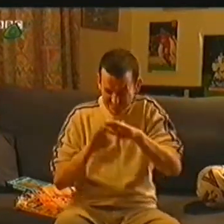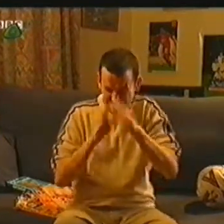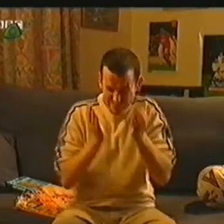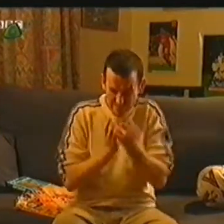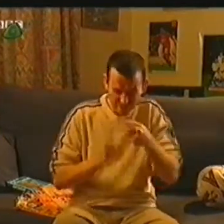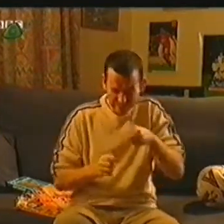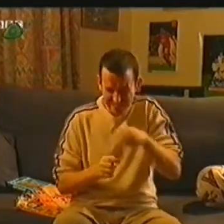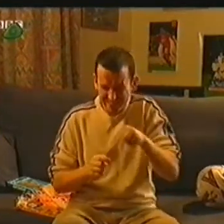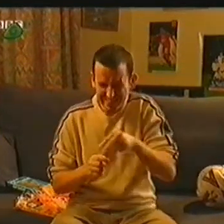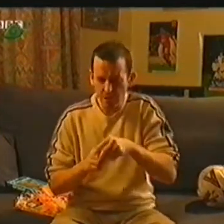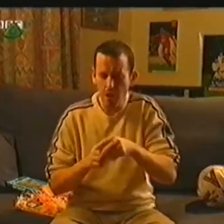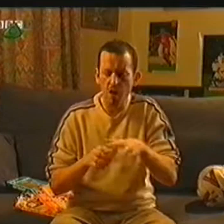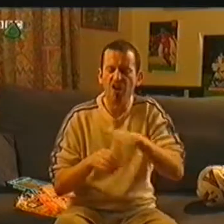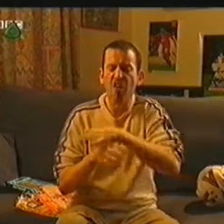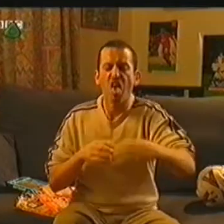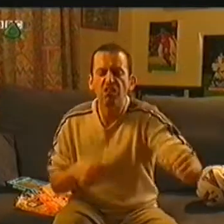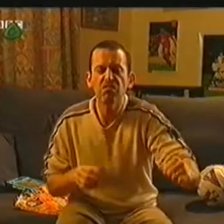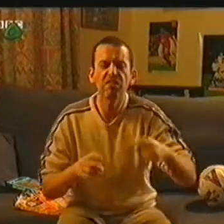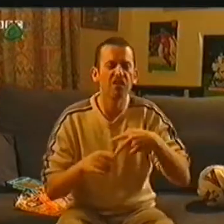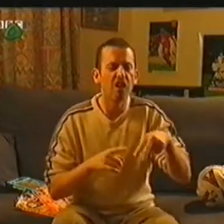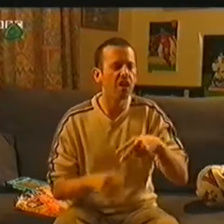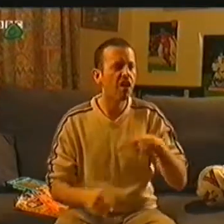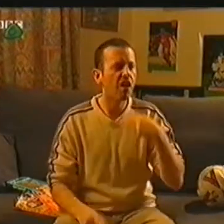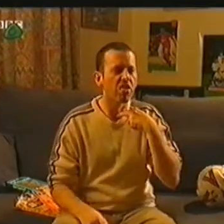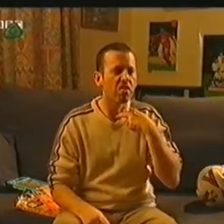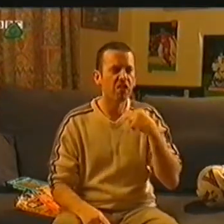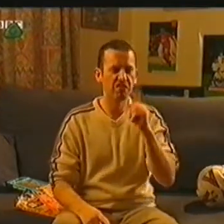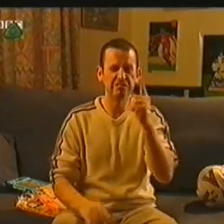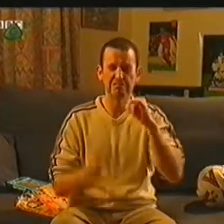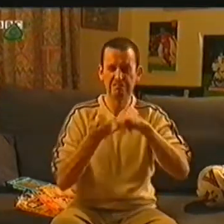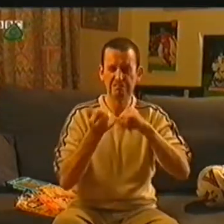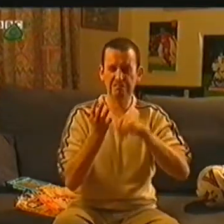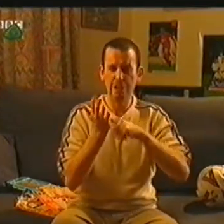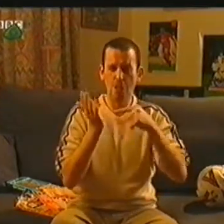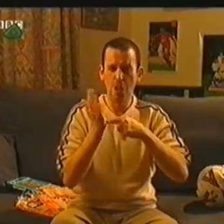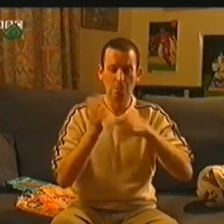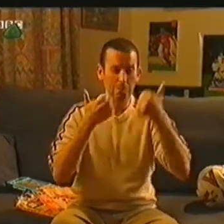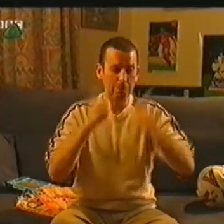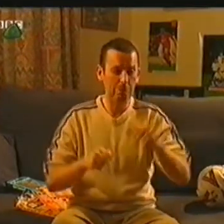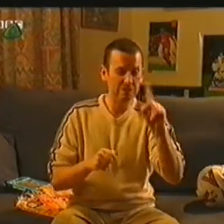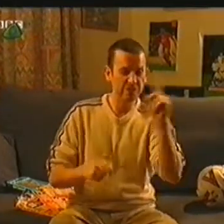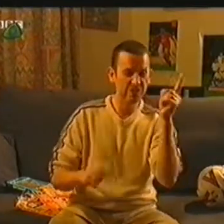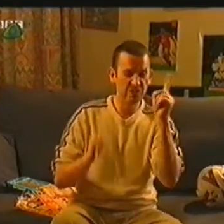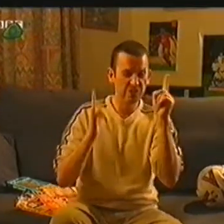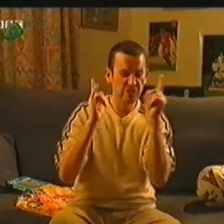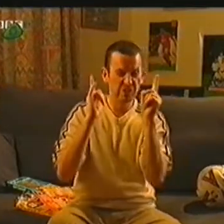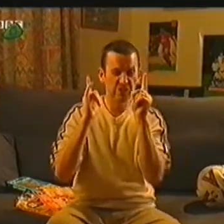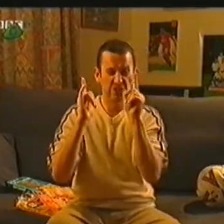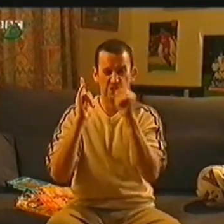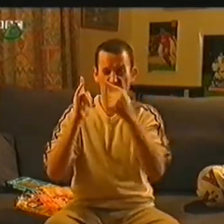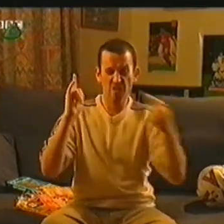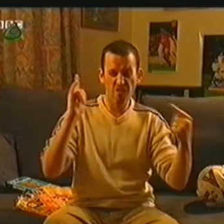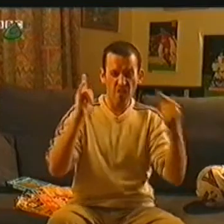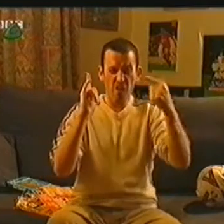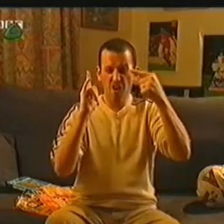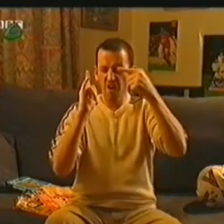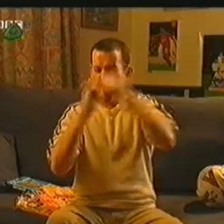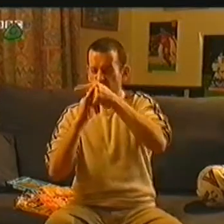was Josh's chance to tackle. He hurled himself forward. His boot connected with the ball, but only briefly, and again the ball was disappearing towards its